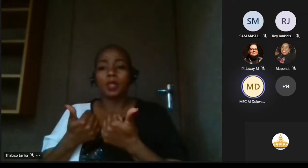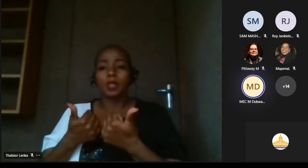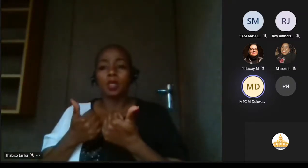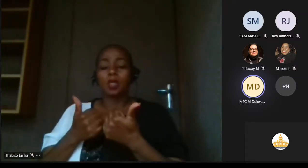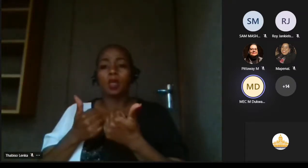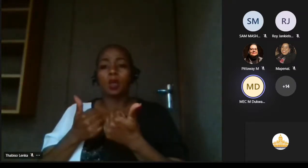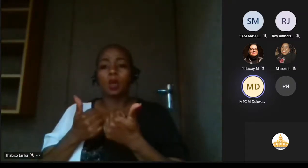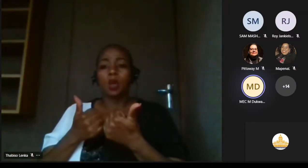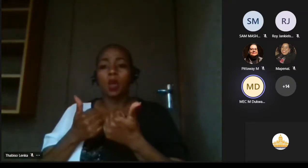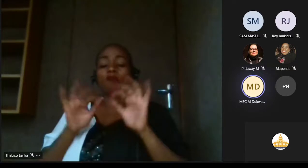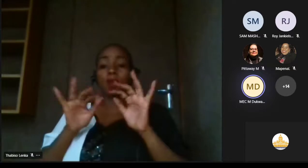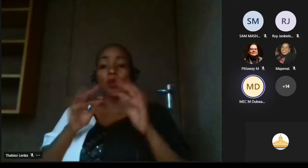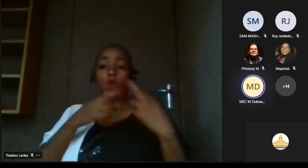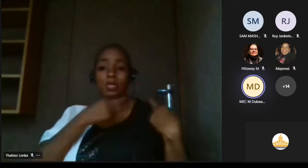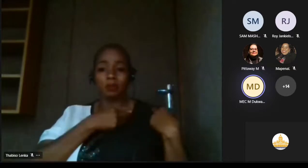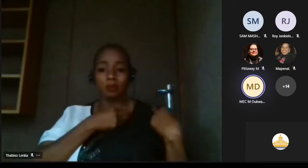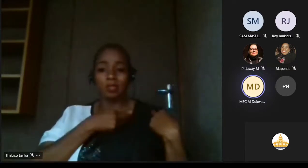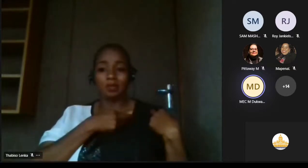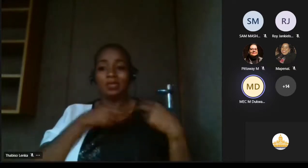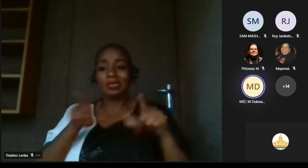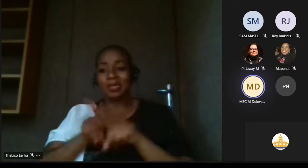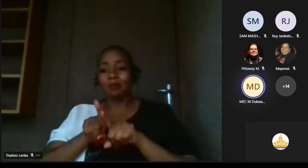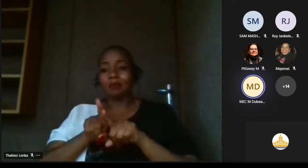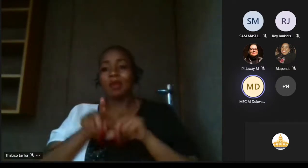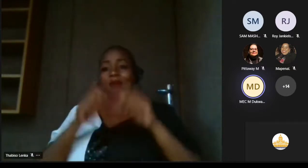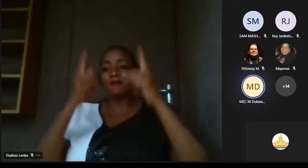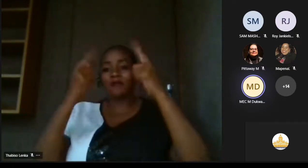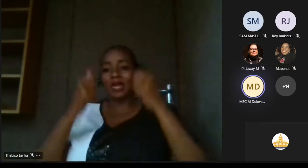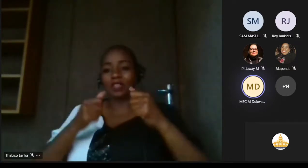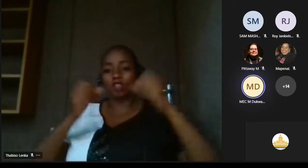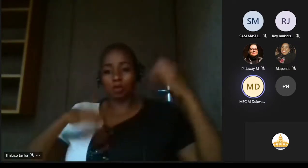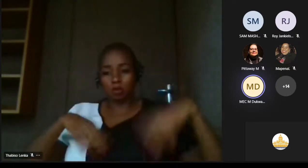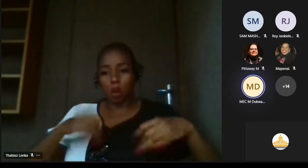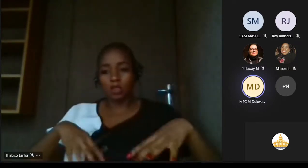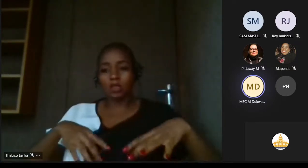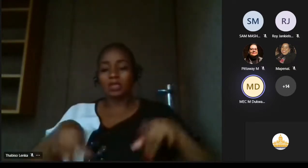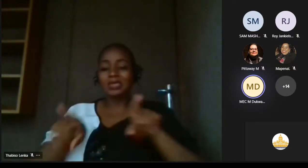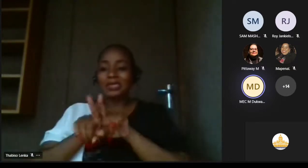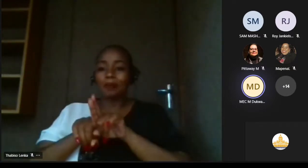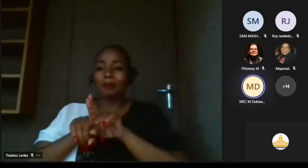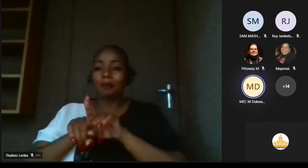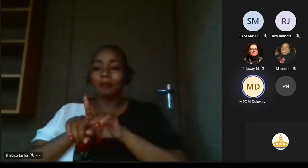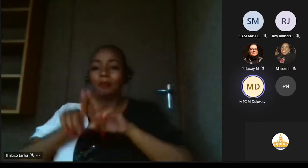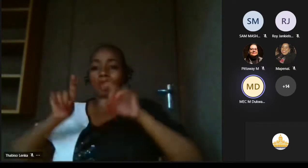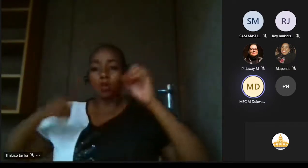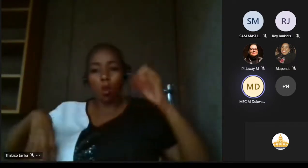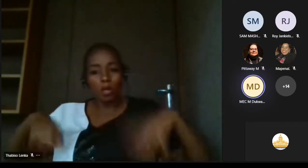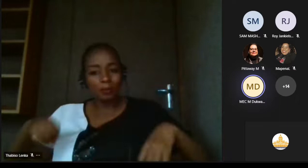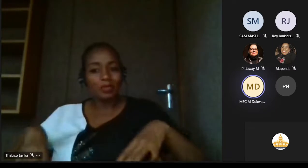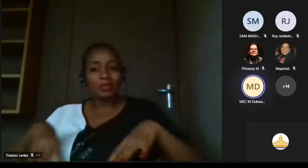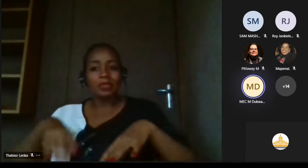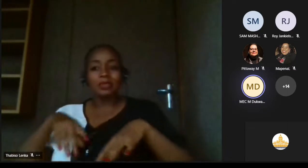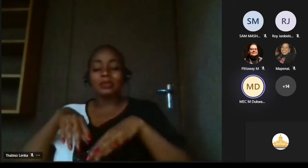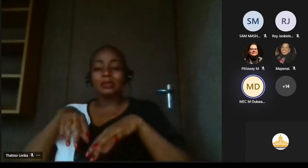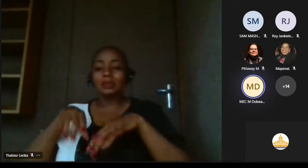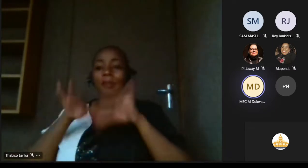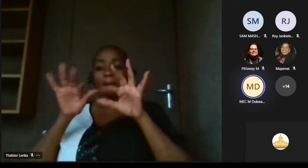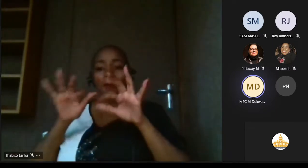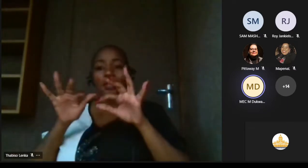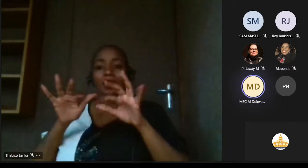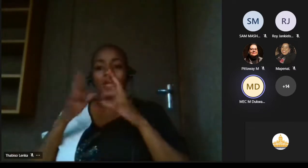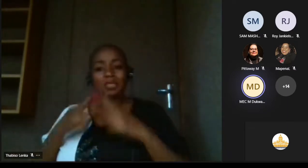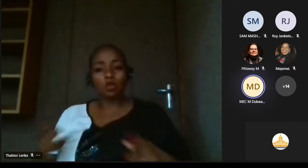accountability failures, such as financial loss, fraud and corruption, and the misuse of public resources and service delivery